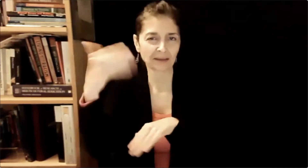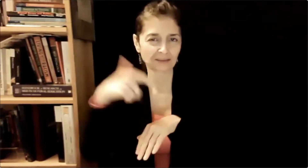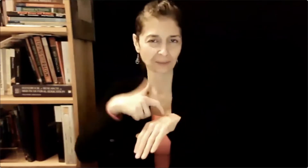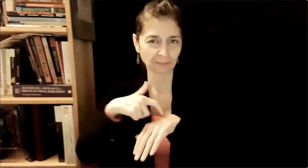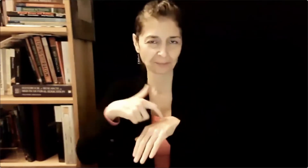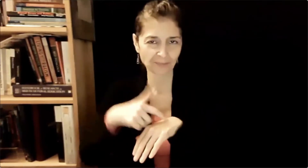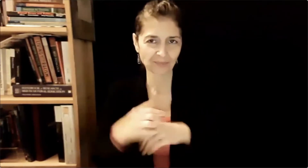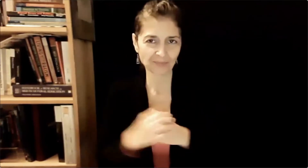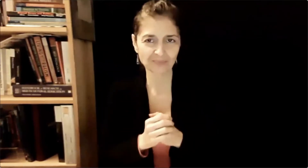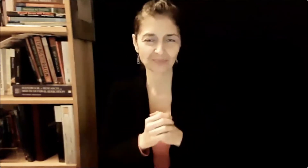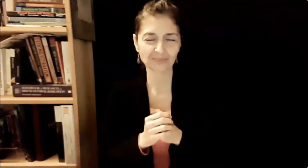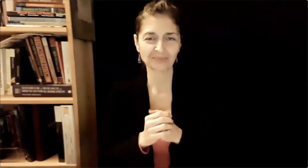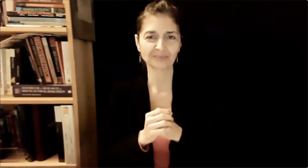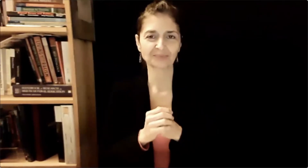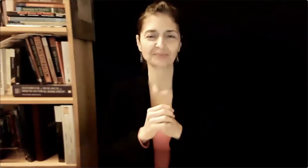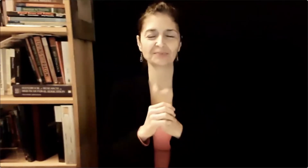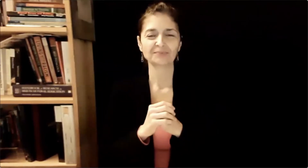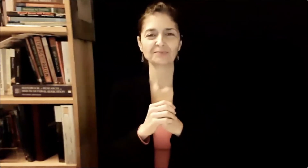Maybe next time.